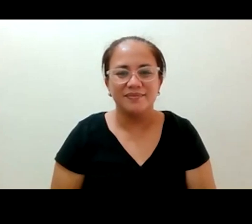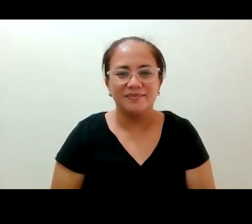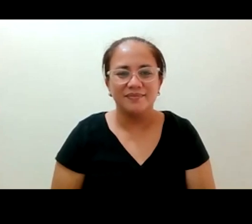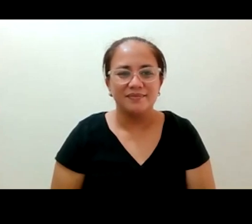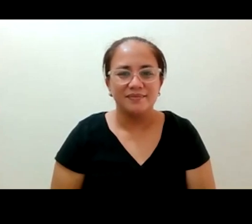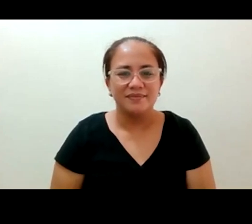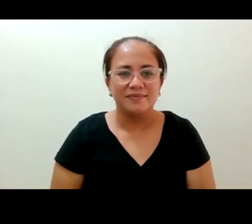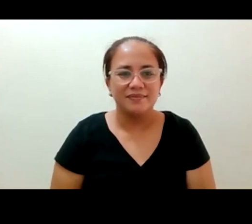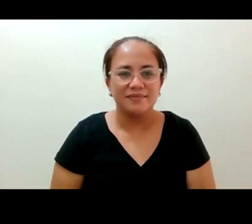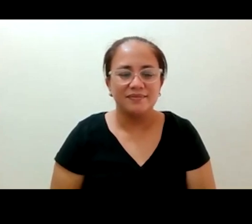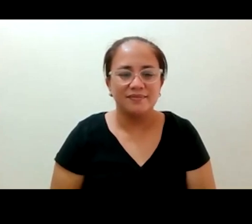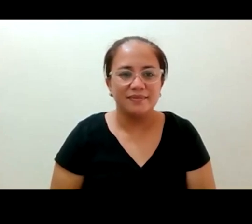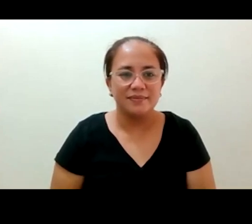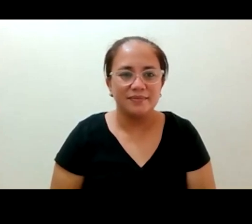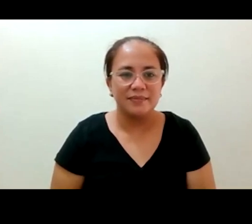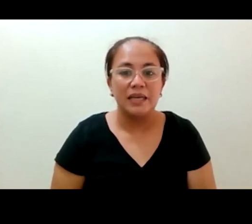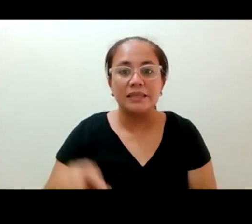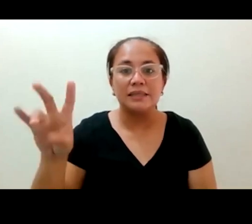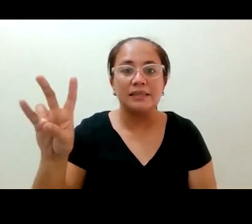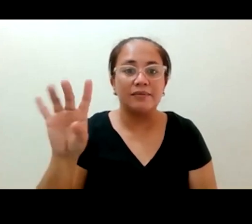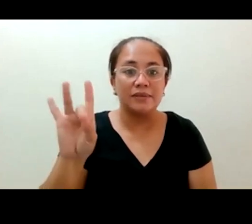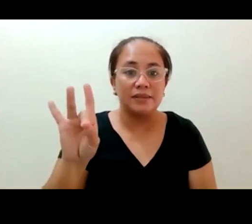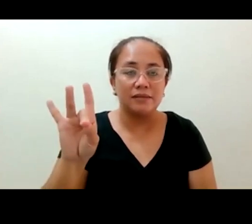And then, so 7 and 8,